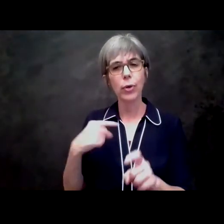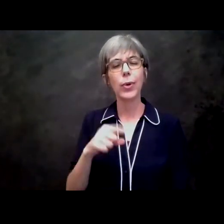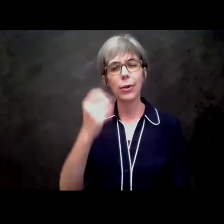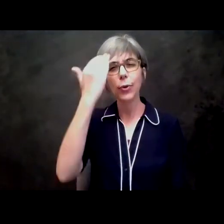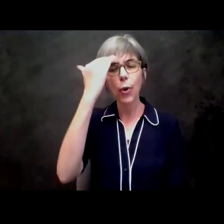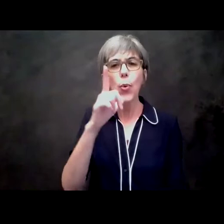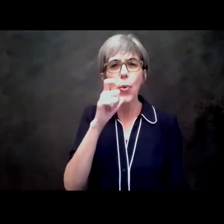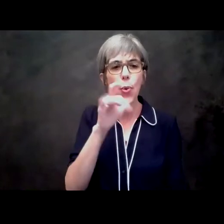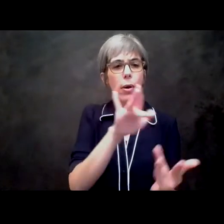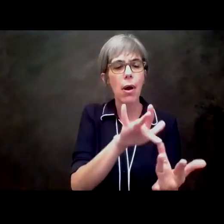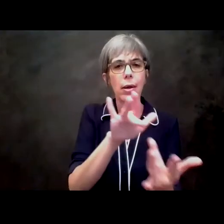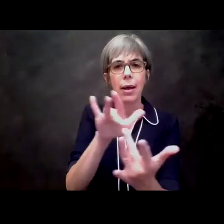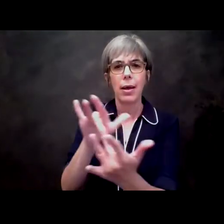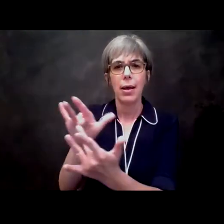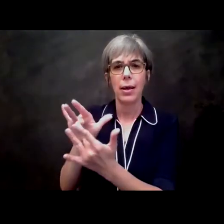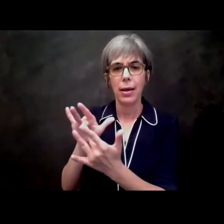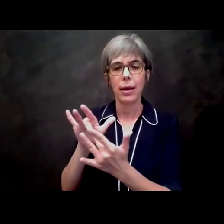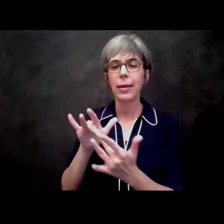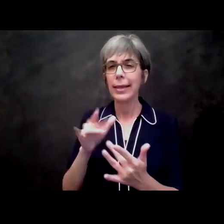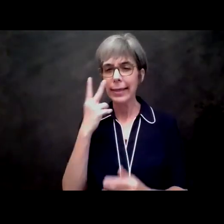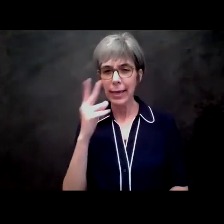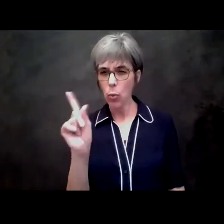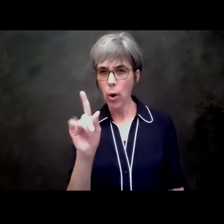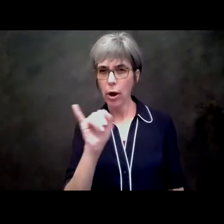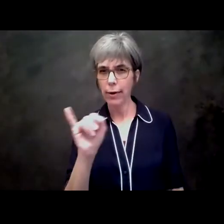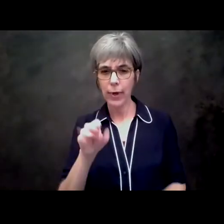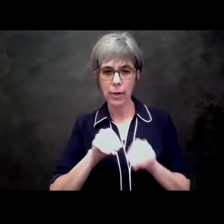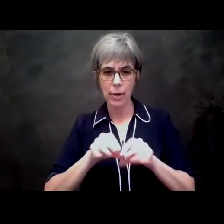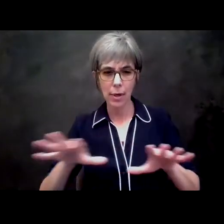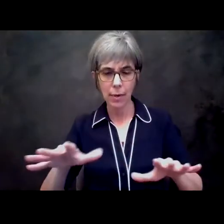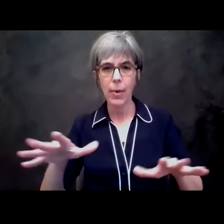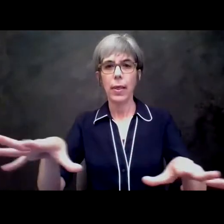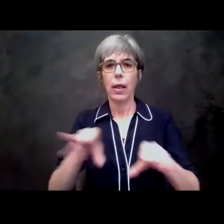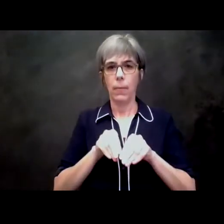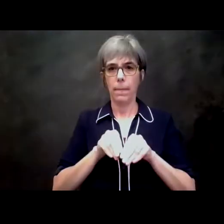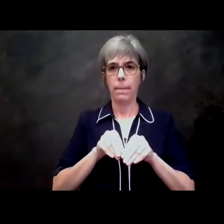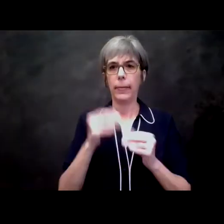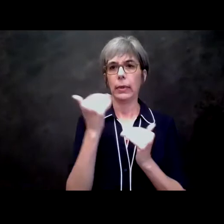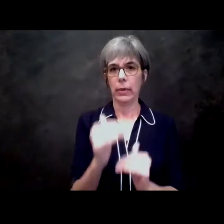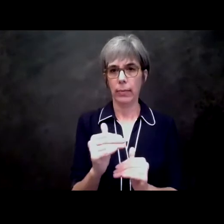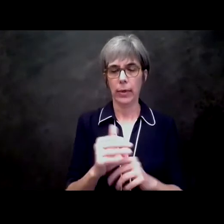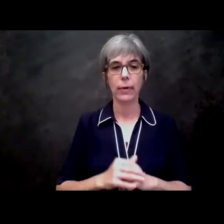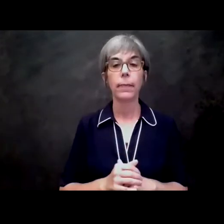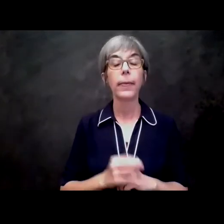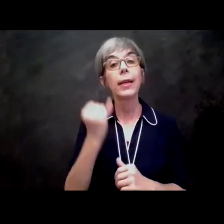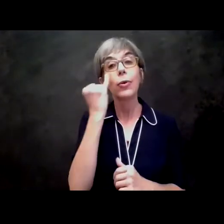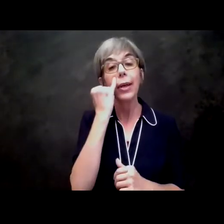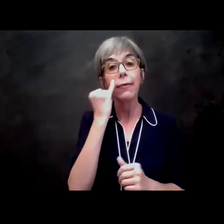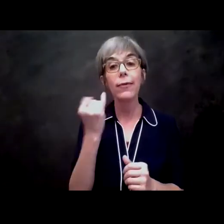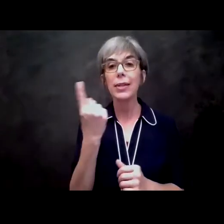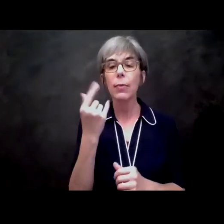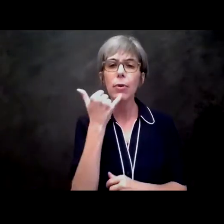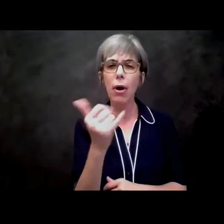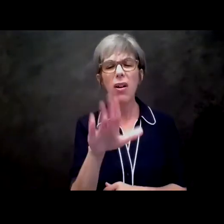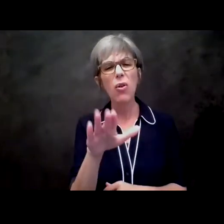so that we can nip the transmission in the bud. If you get a call from someone who's asking for social security